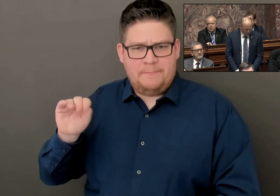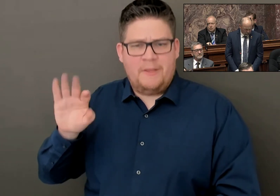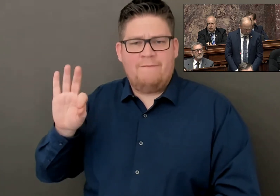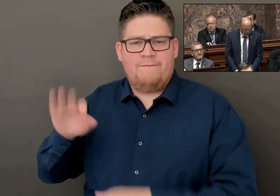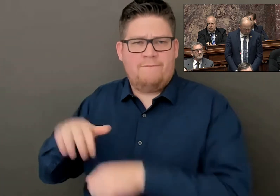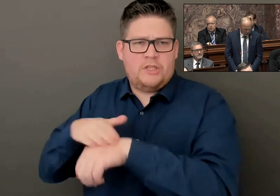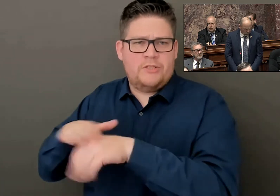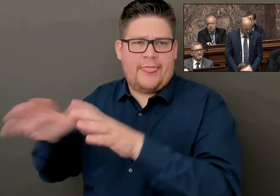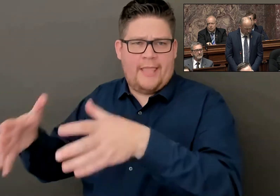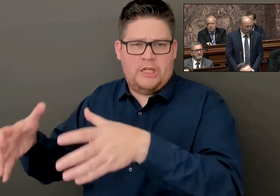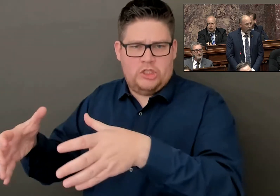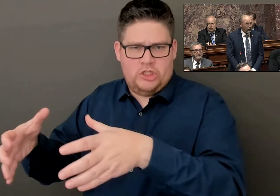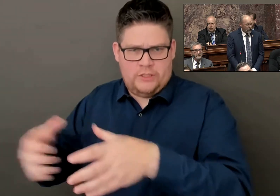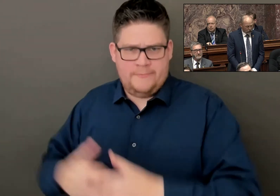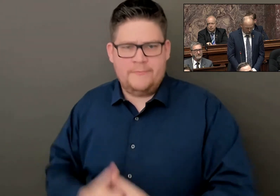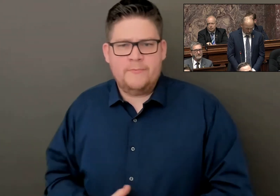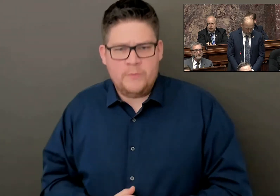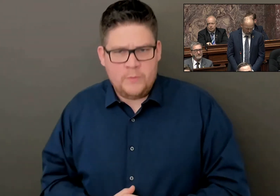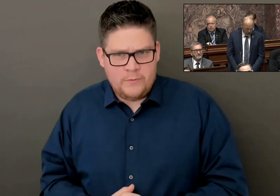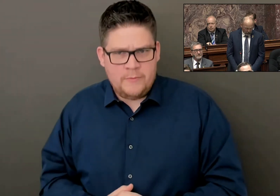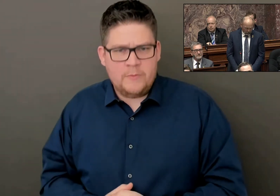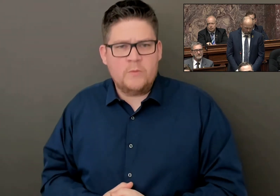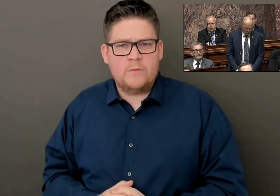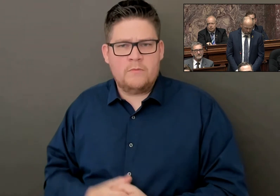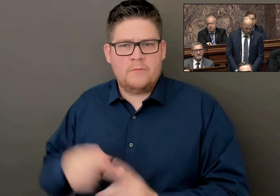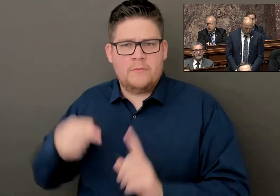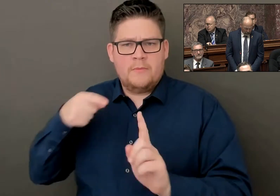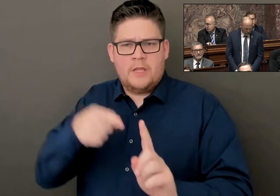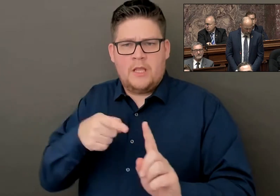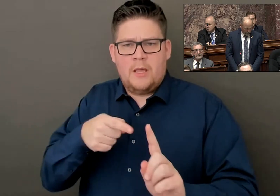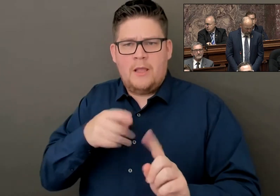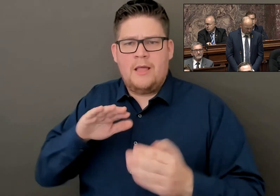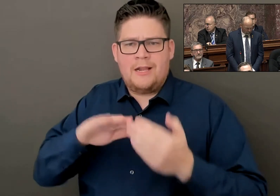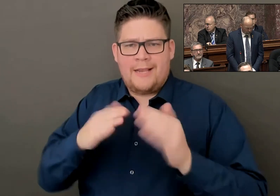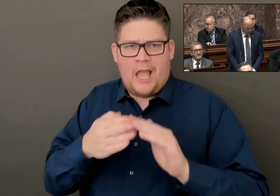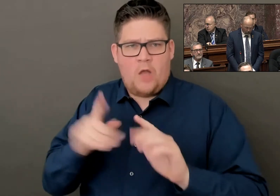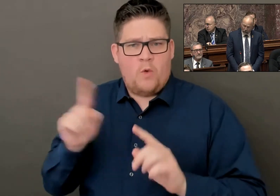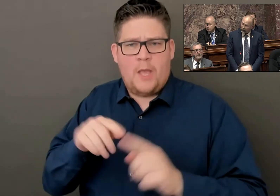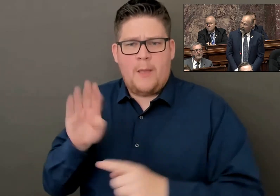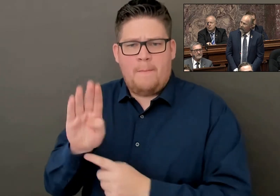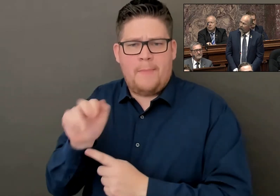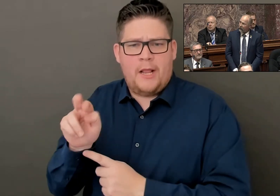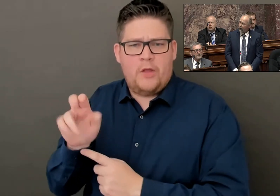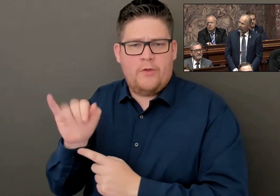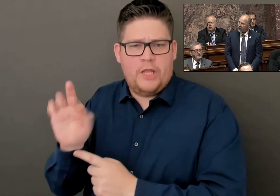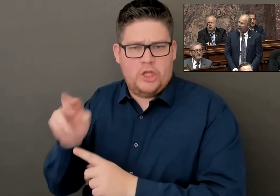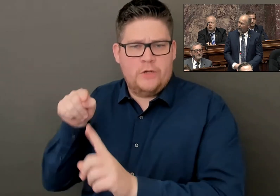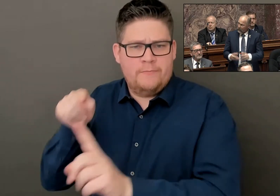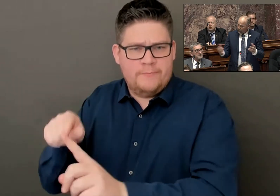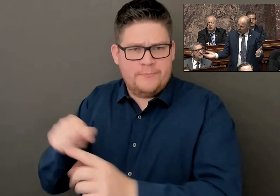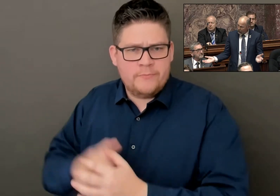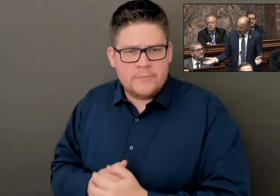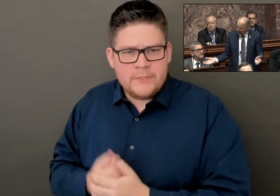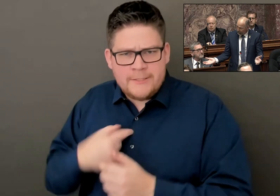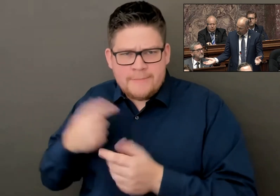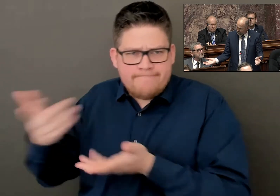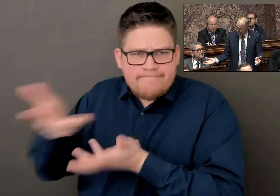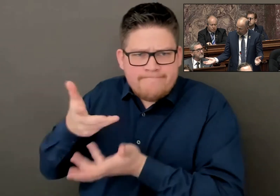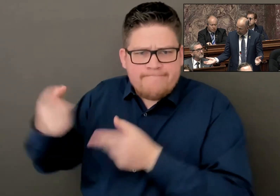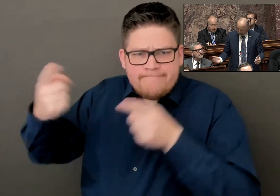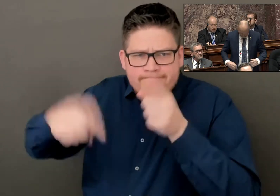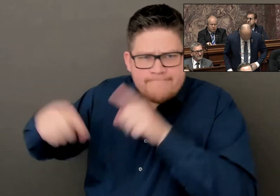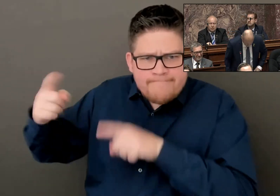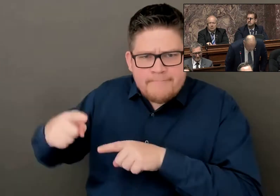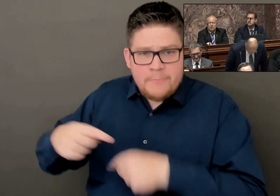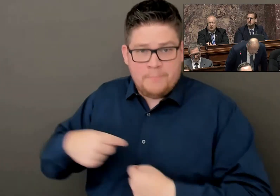Simp First Nation, strengthening our relationships, collaborating together, and as their MLA, I will continue to do this. So Cooch Jam, Mr.